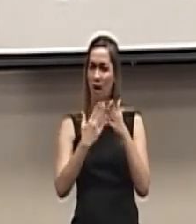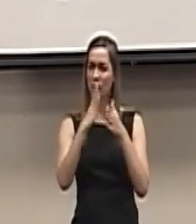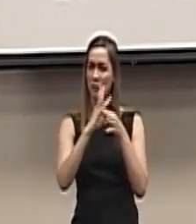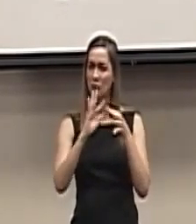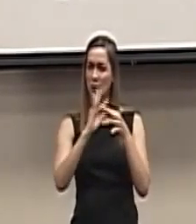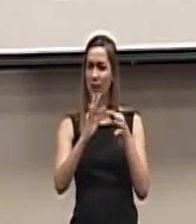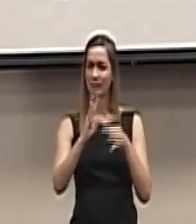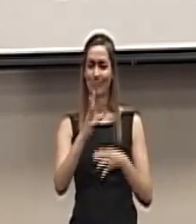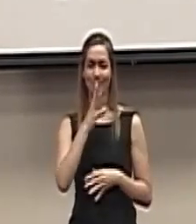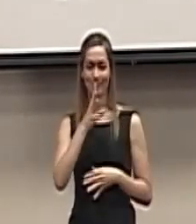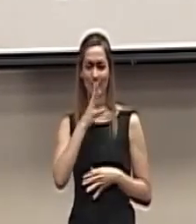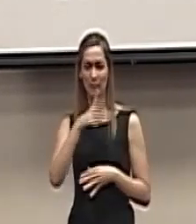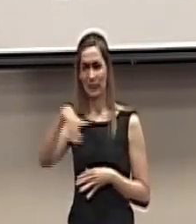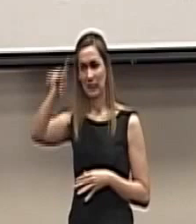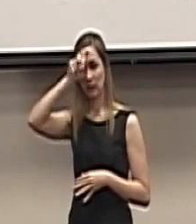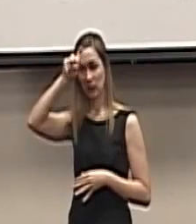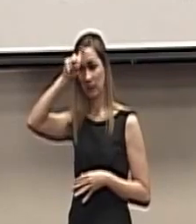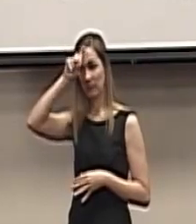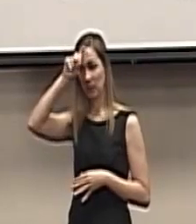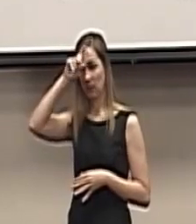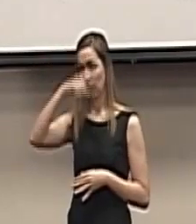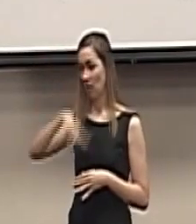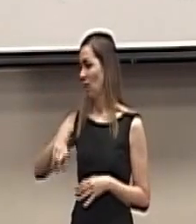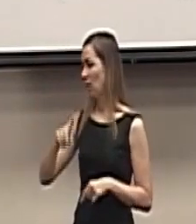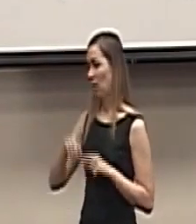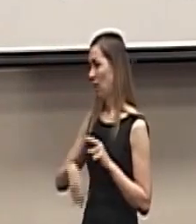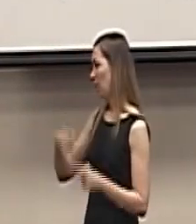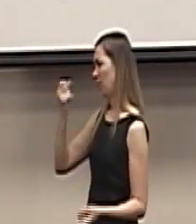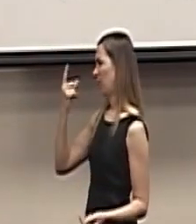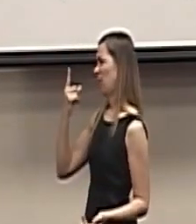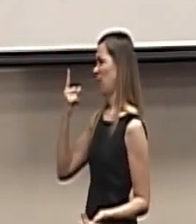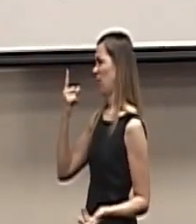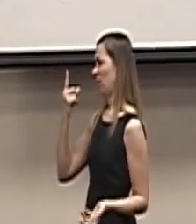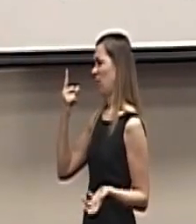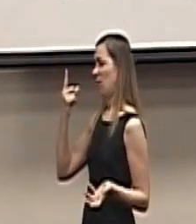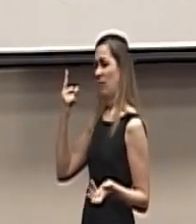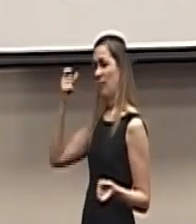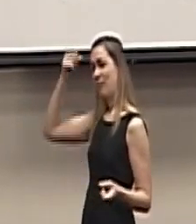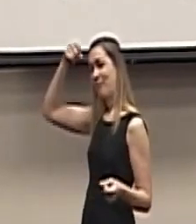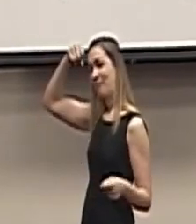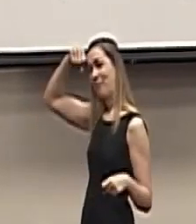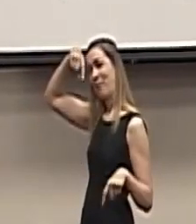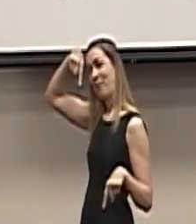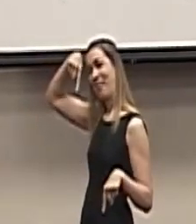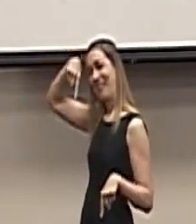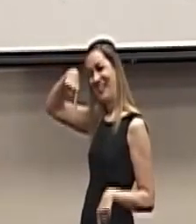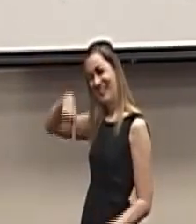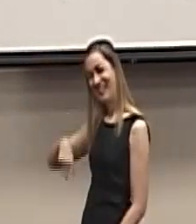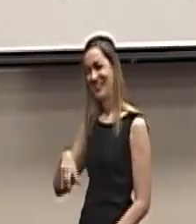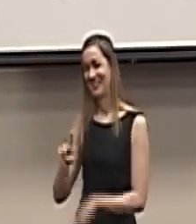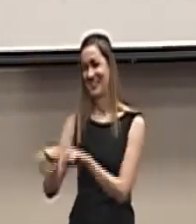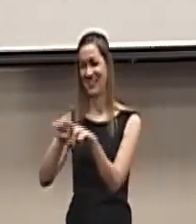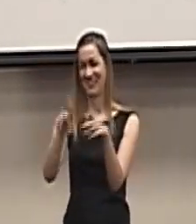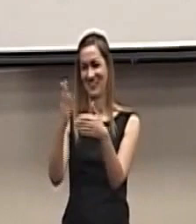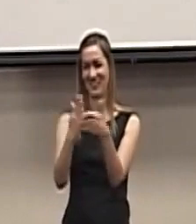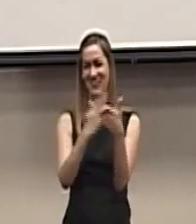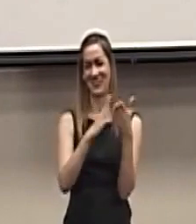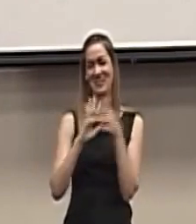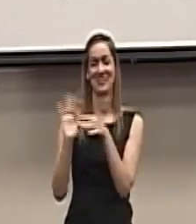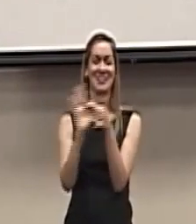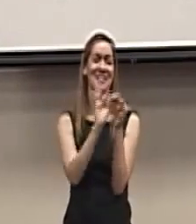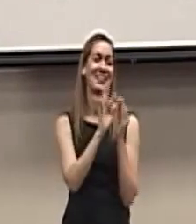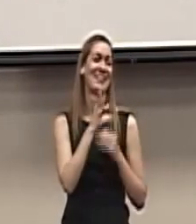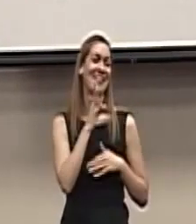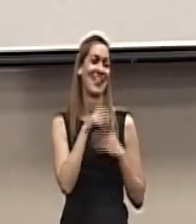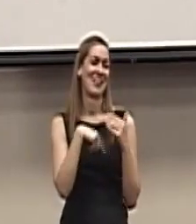in Egyptian, and they can't understand it. There's different parts of the story where it talks about